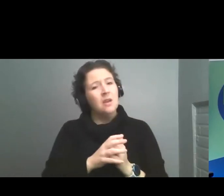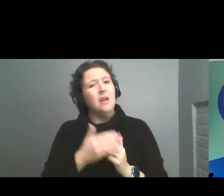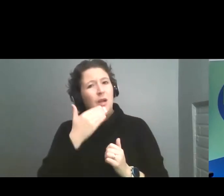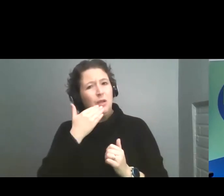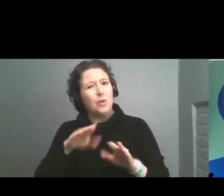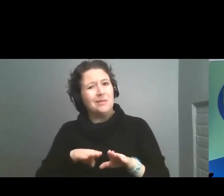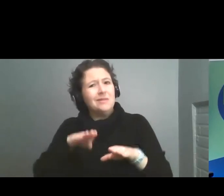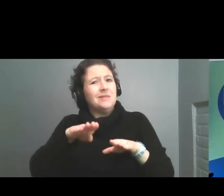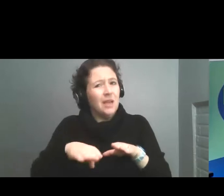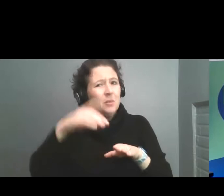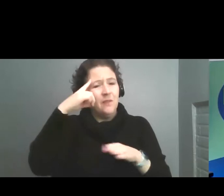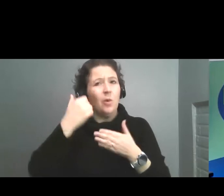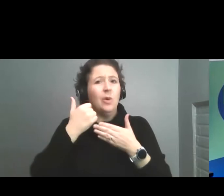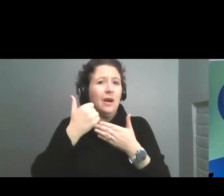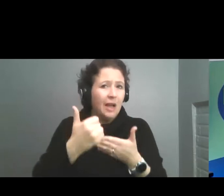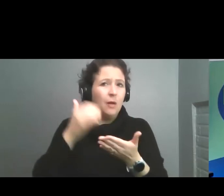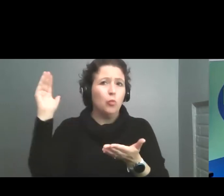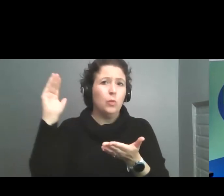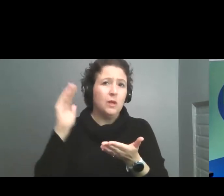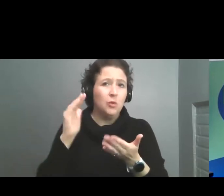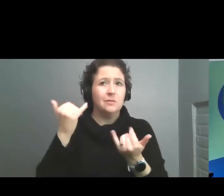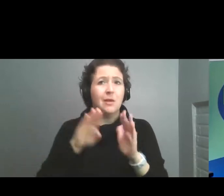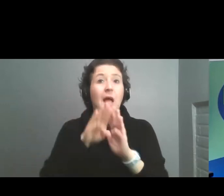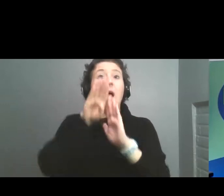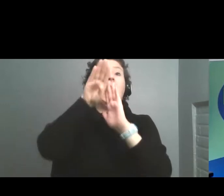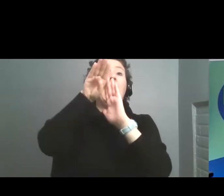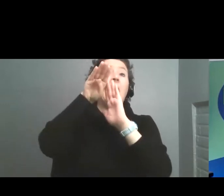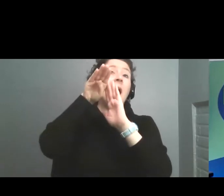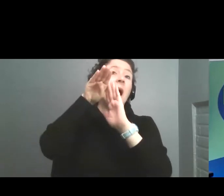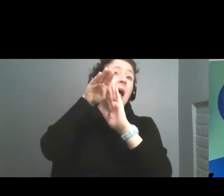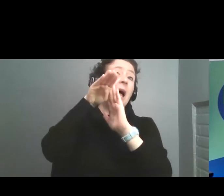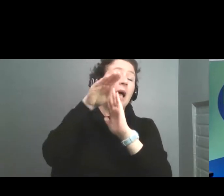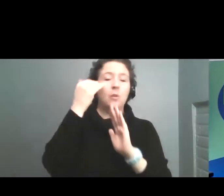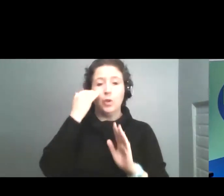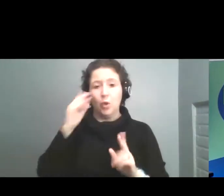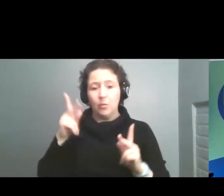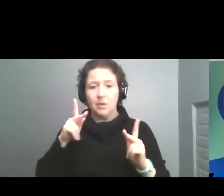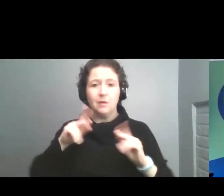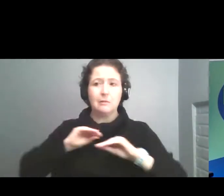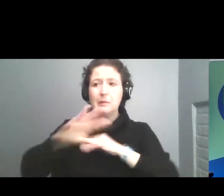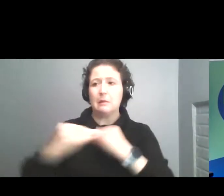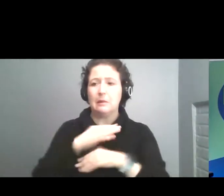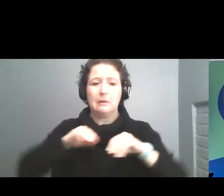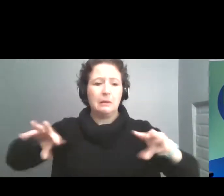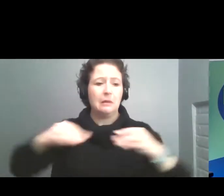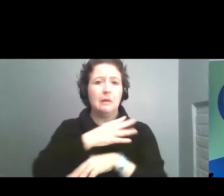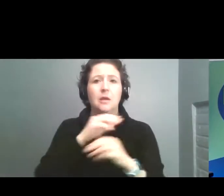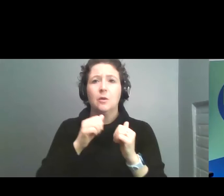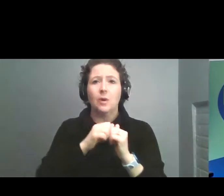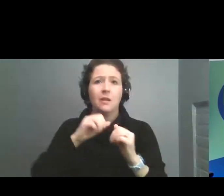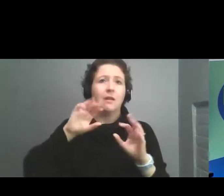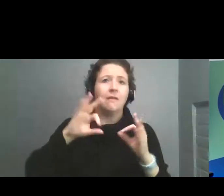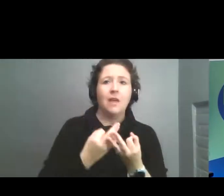that's causing our recent tsunami of cases. We know that people are spreading the virus to family members and close friends, and